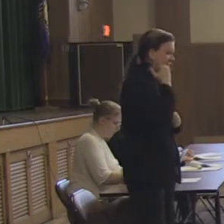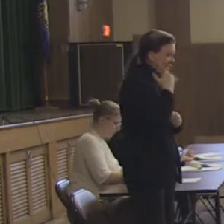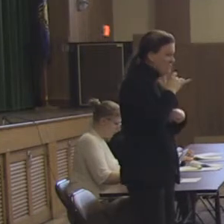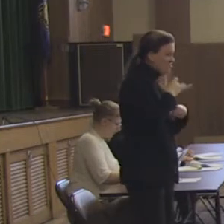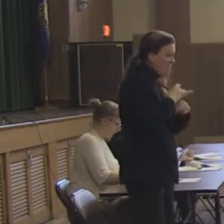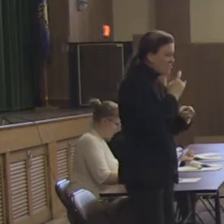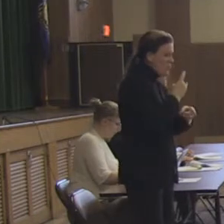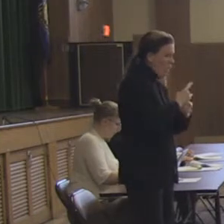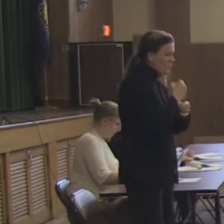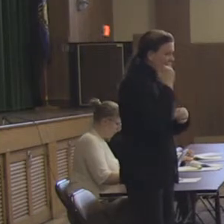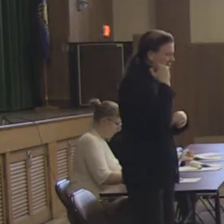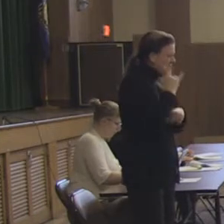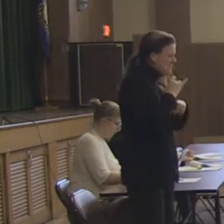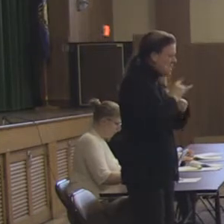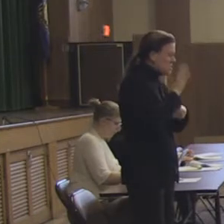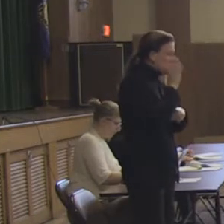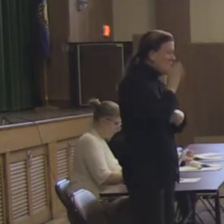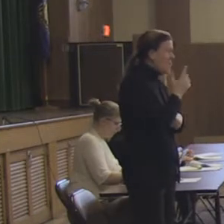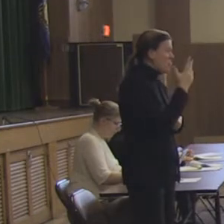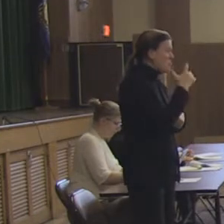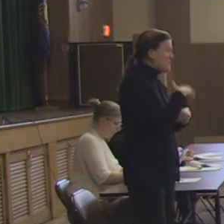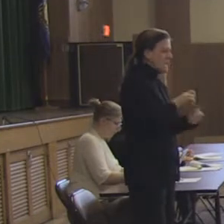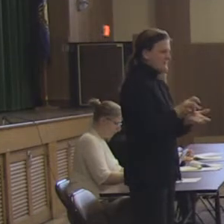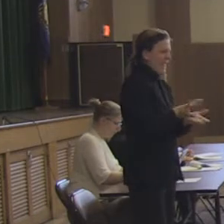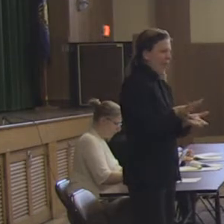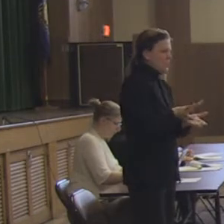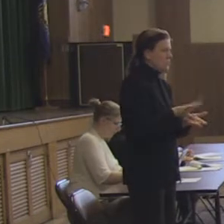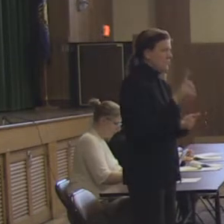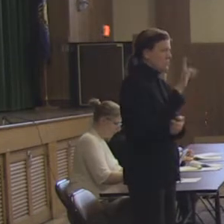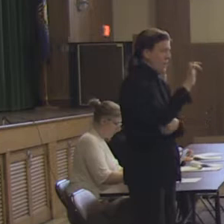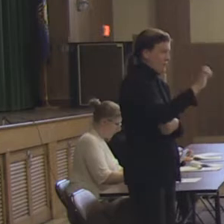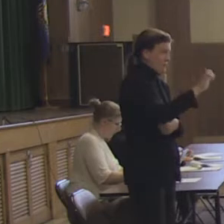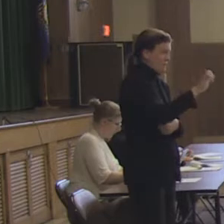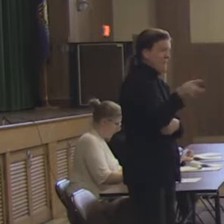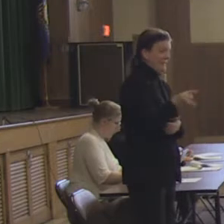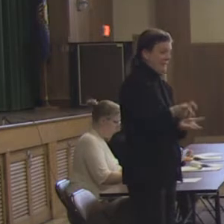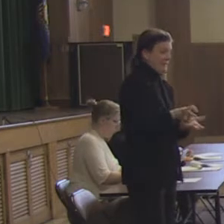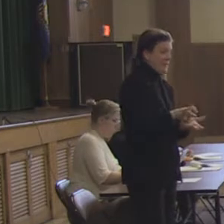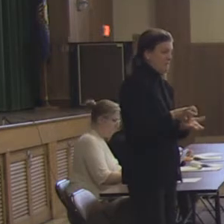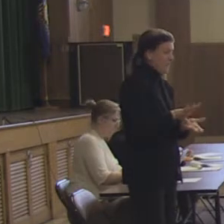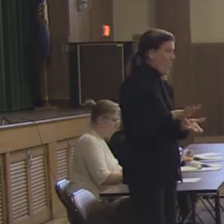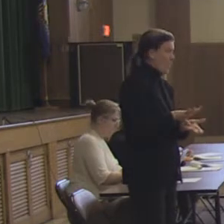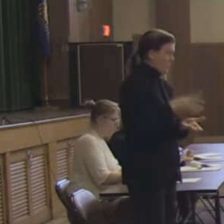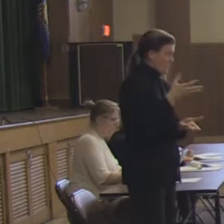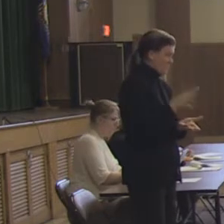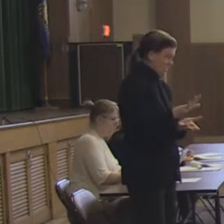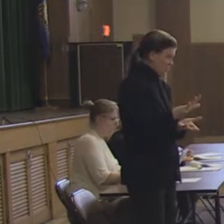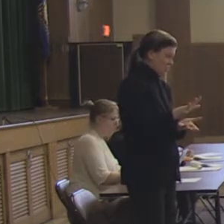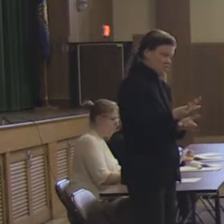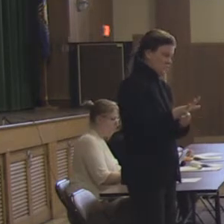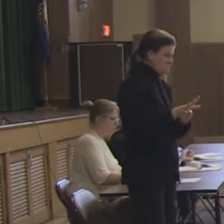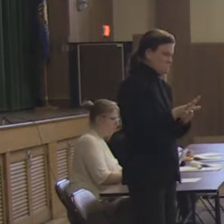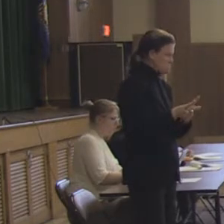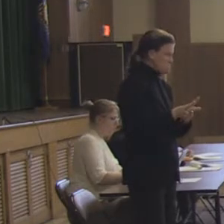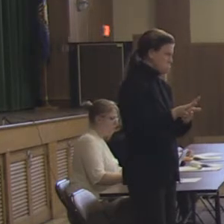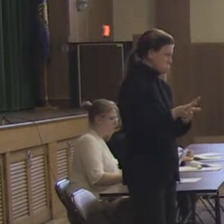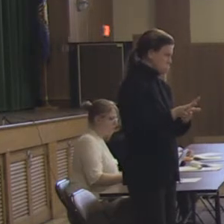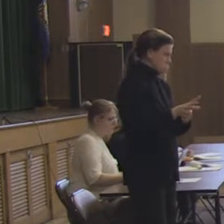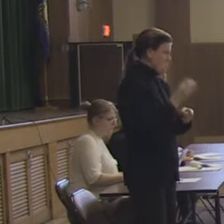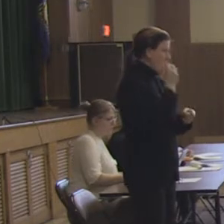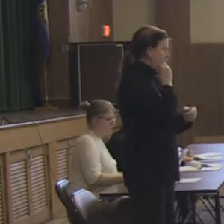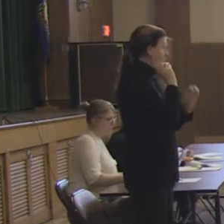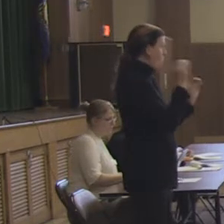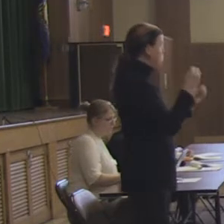do three strikes, then you're out. That happened, and on the third strike, he wasn't able to seek the